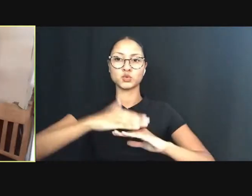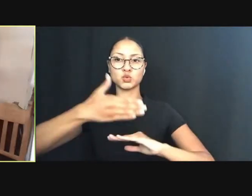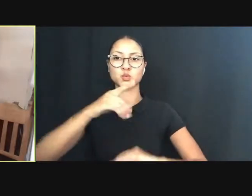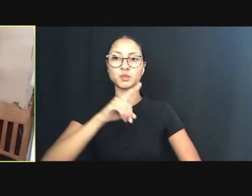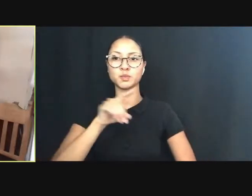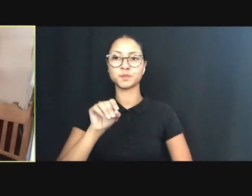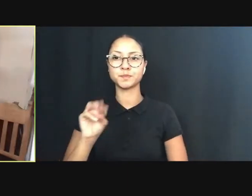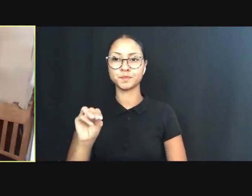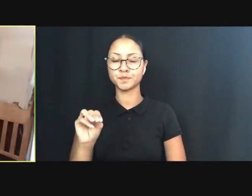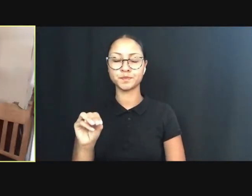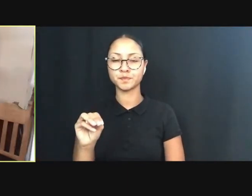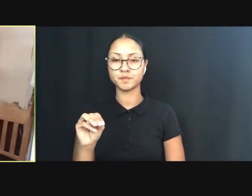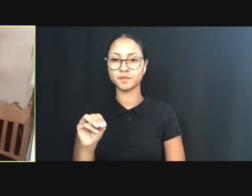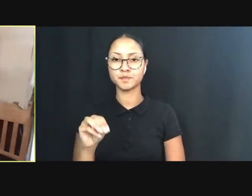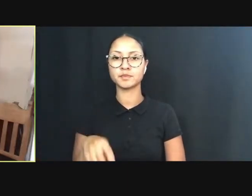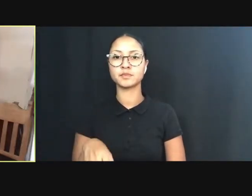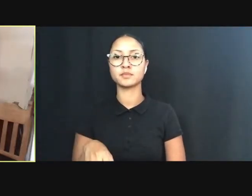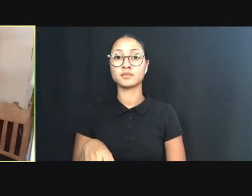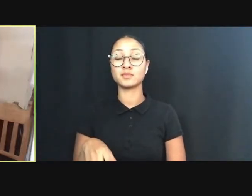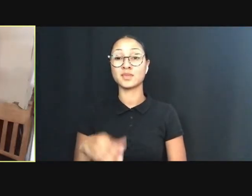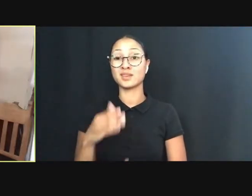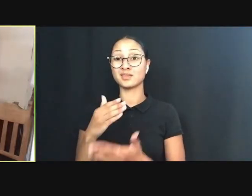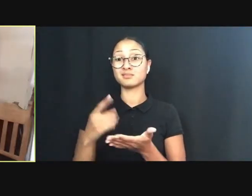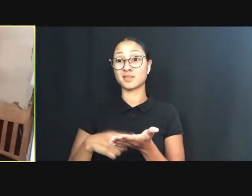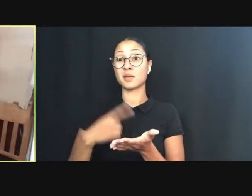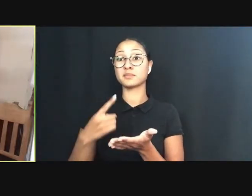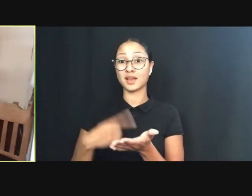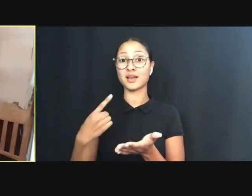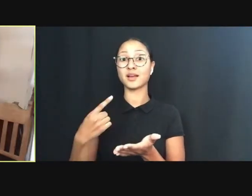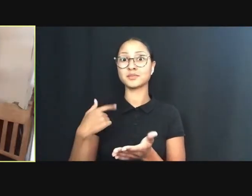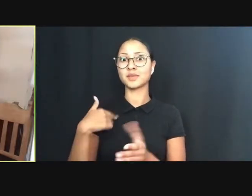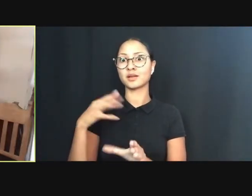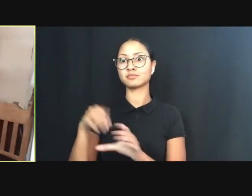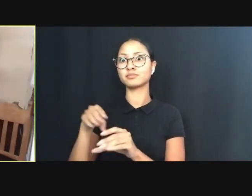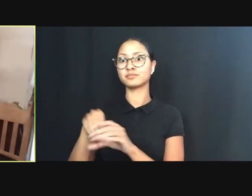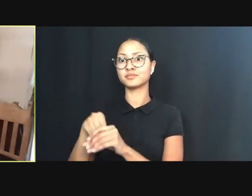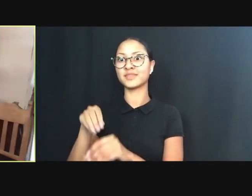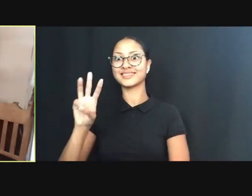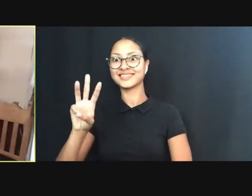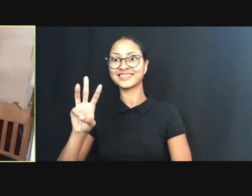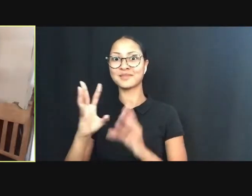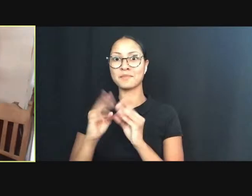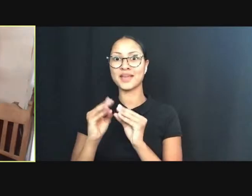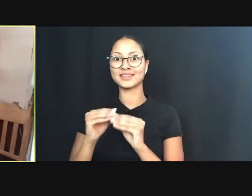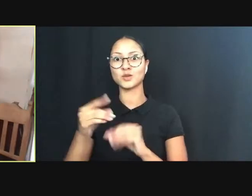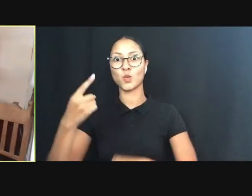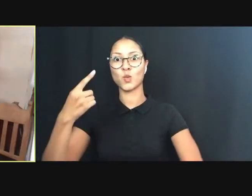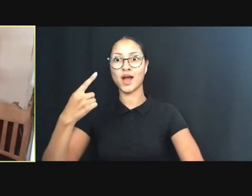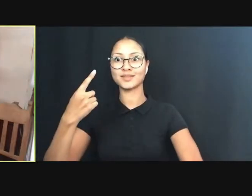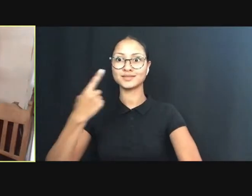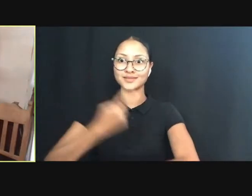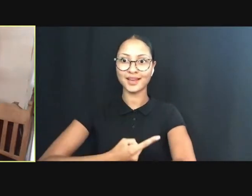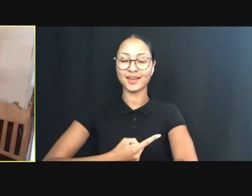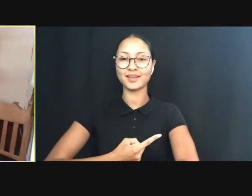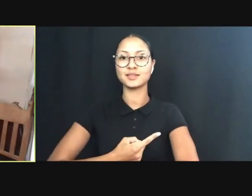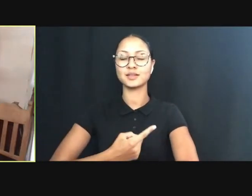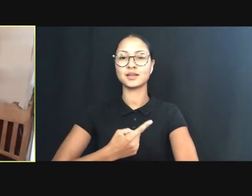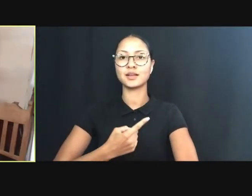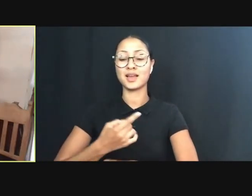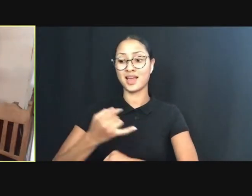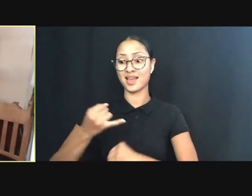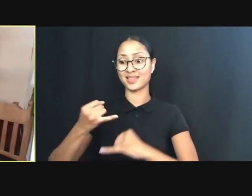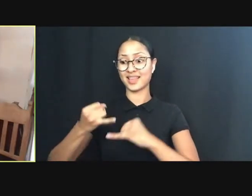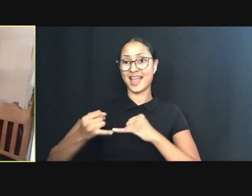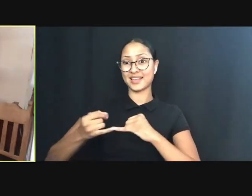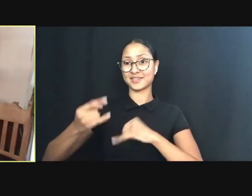of like, I was in six meetings, I've done that only a few times, but recognize at the end of them that I was